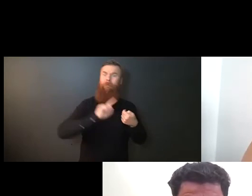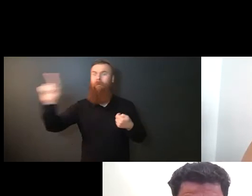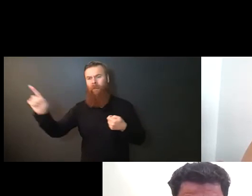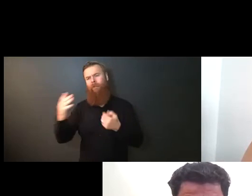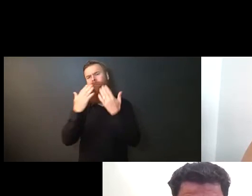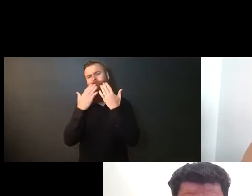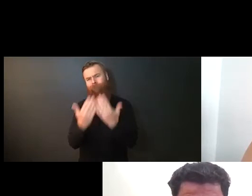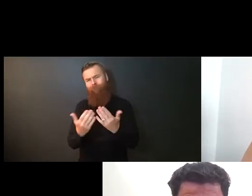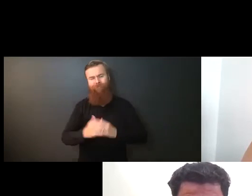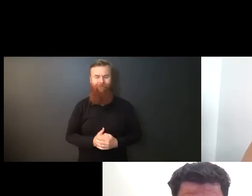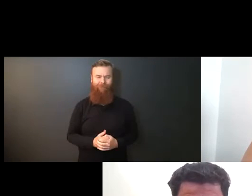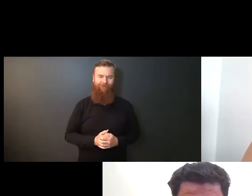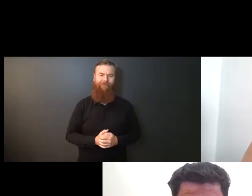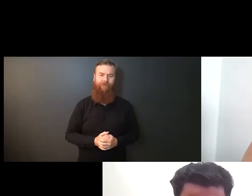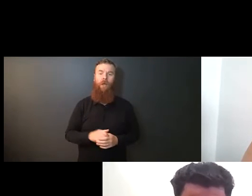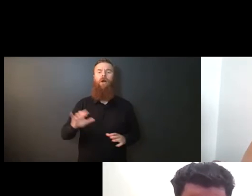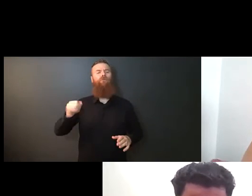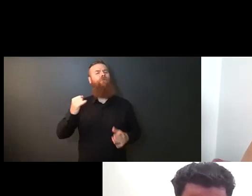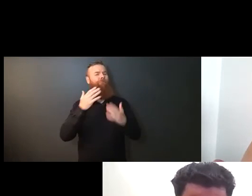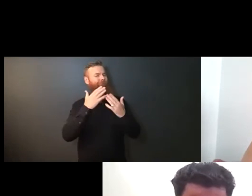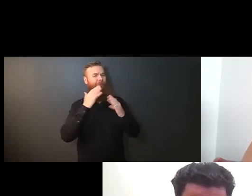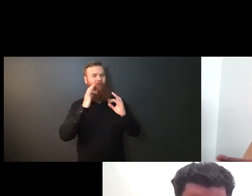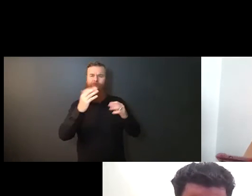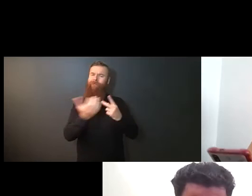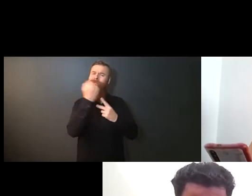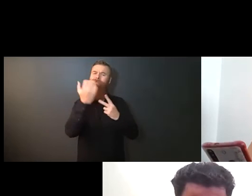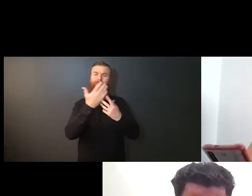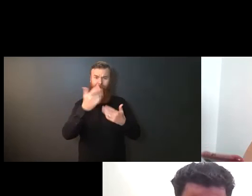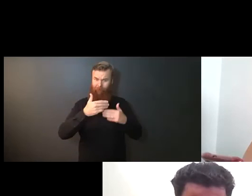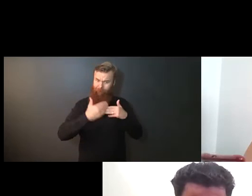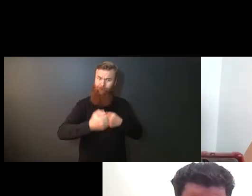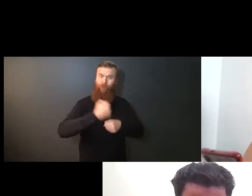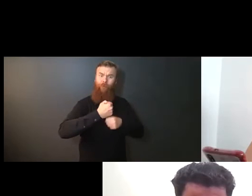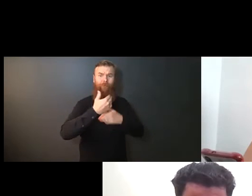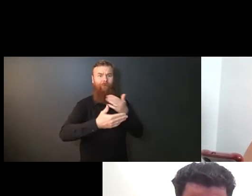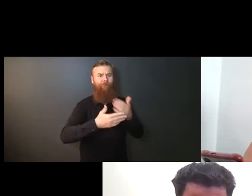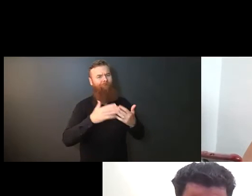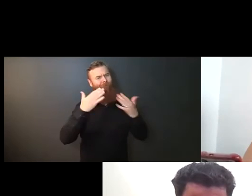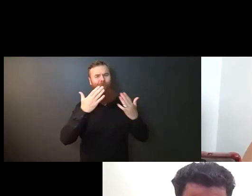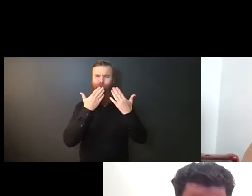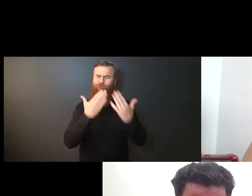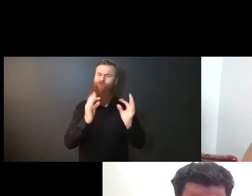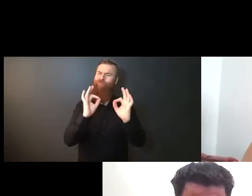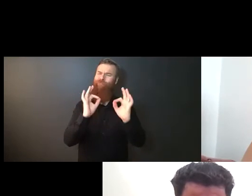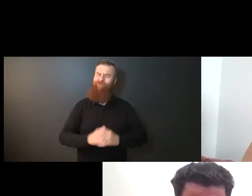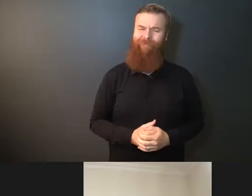Thank you. I wish you all success for the rest of the event. Thank you so much. Thank you.